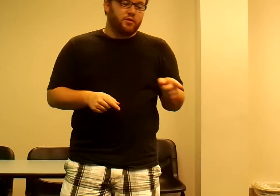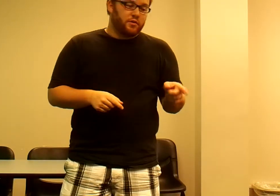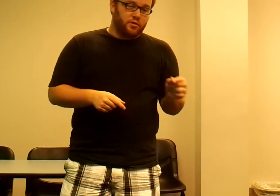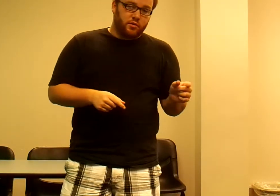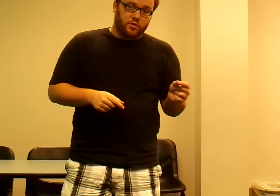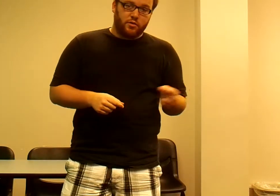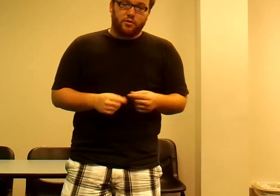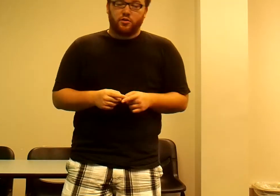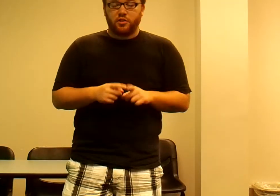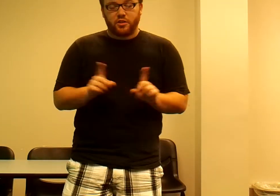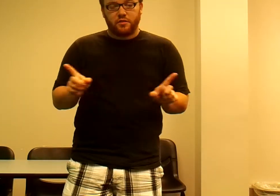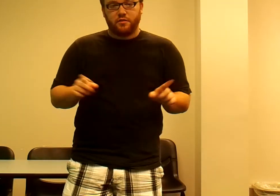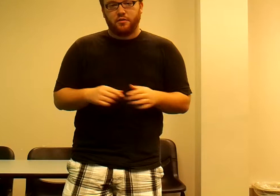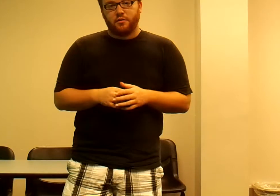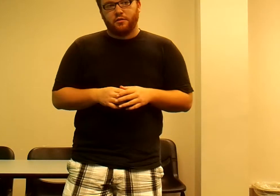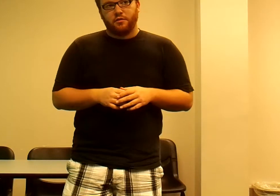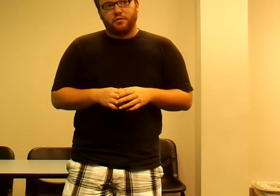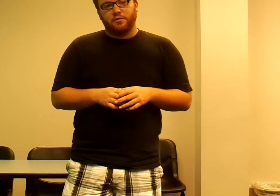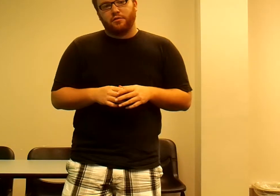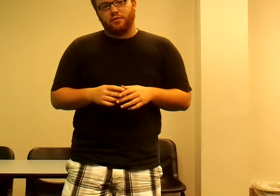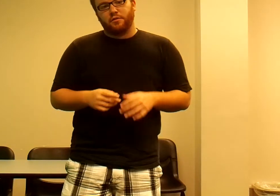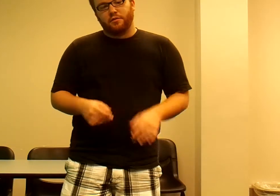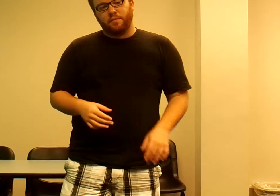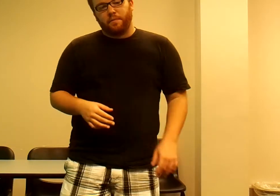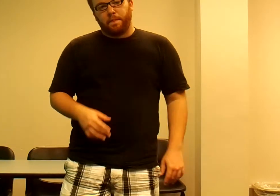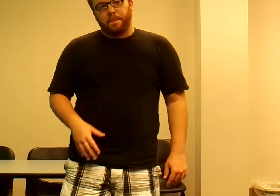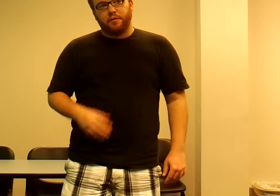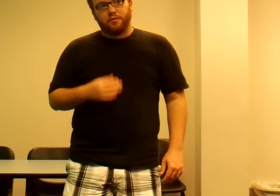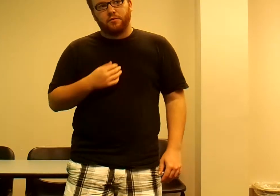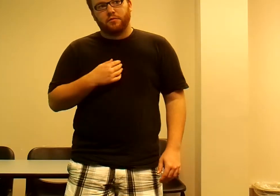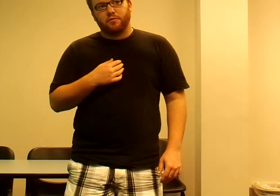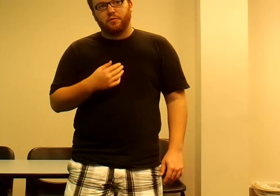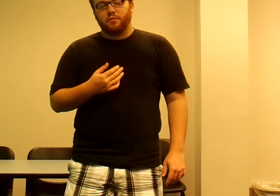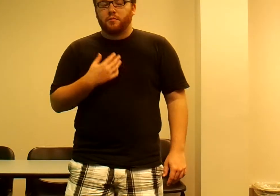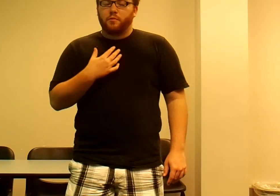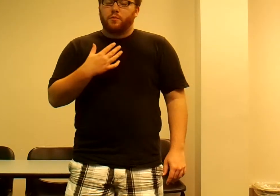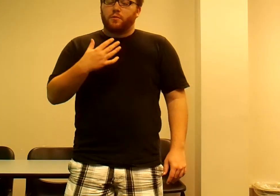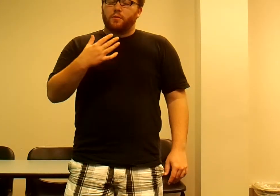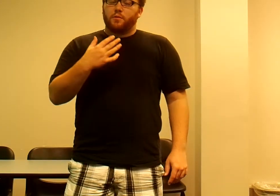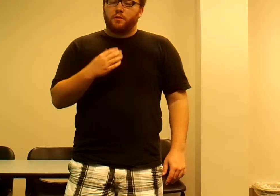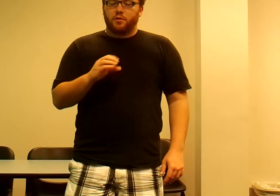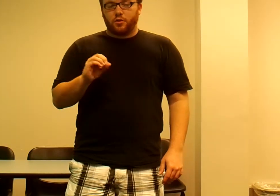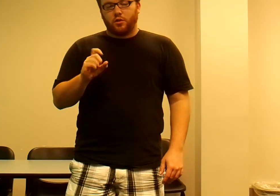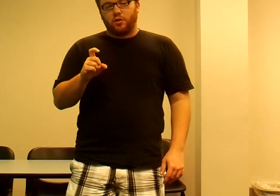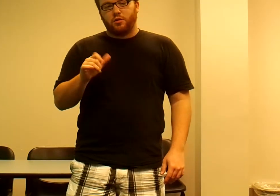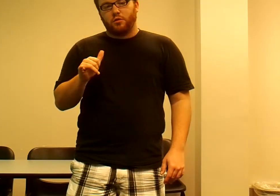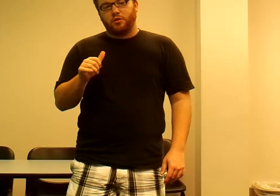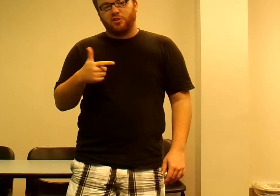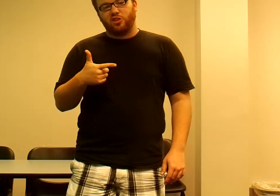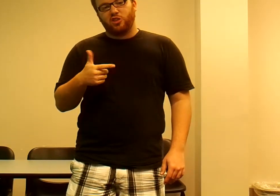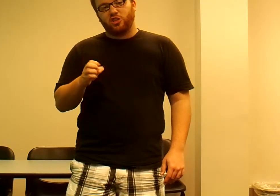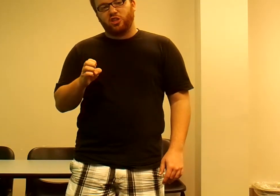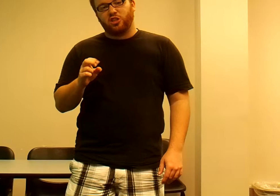in our nose and our mouth, we breathe in our oxygen, and it comes down our